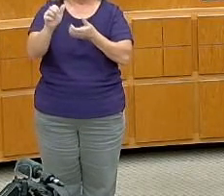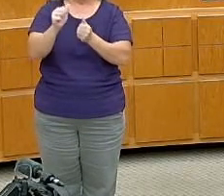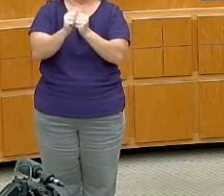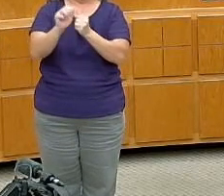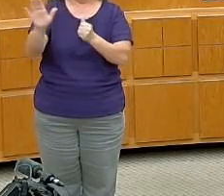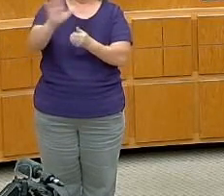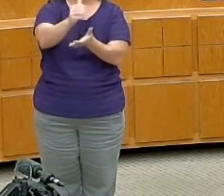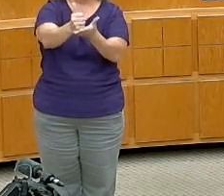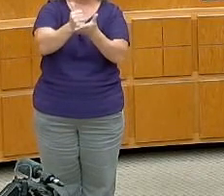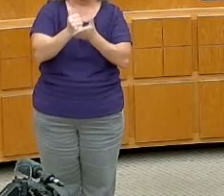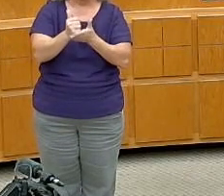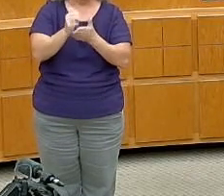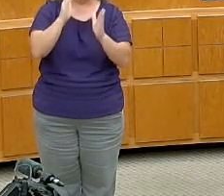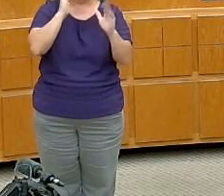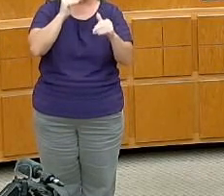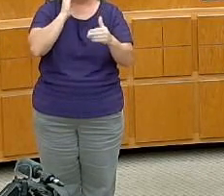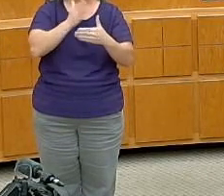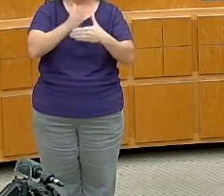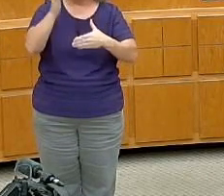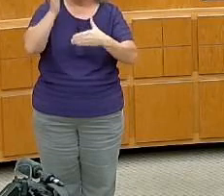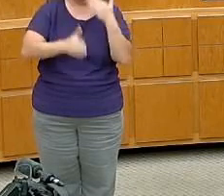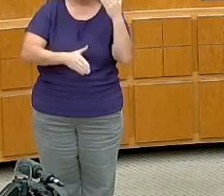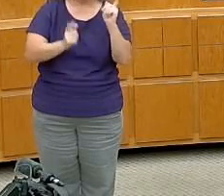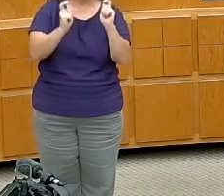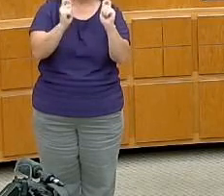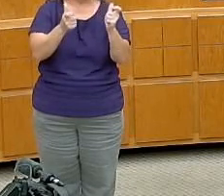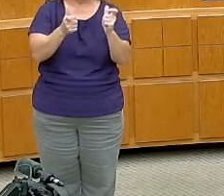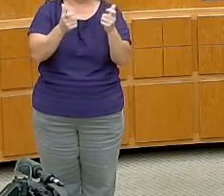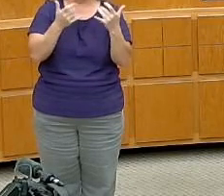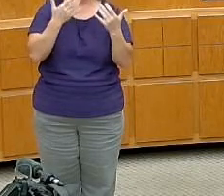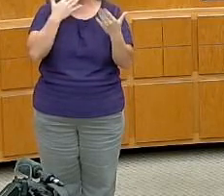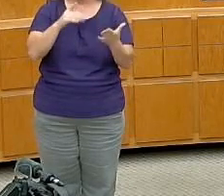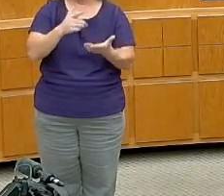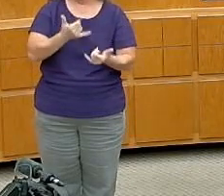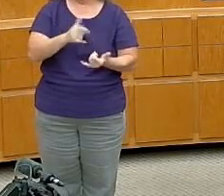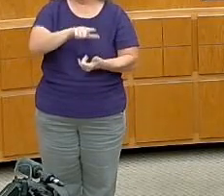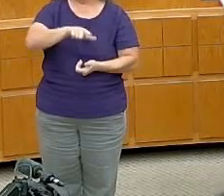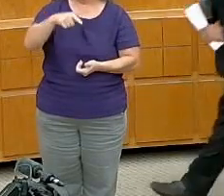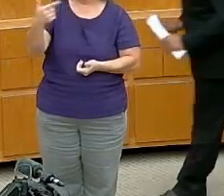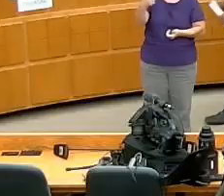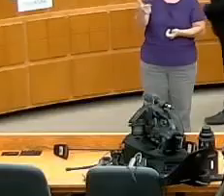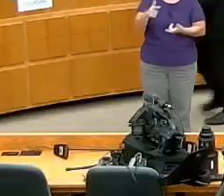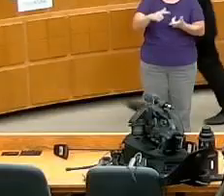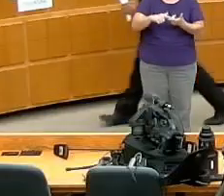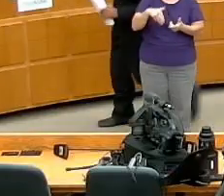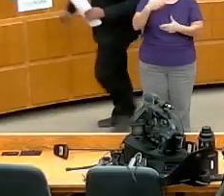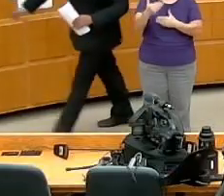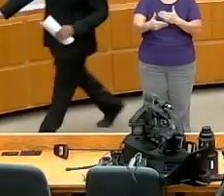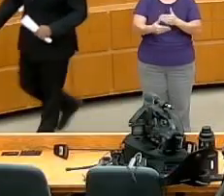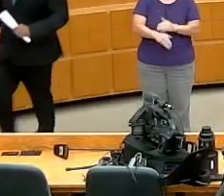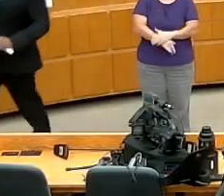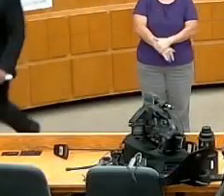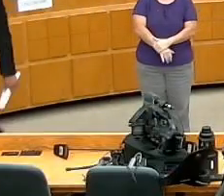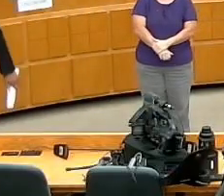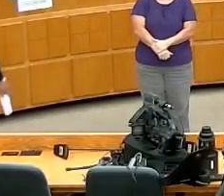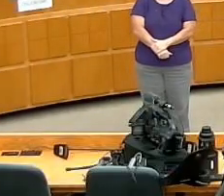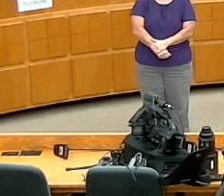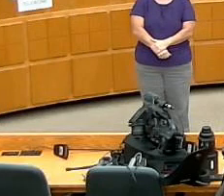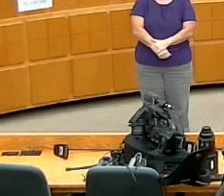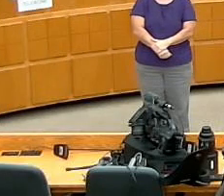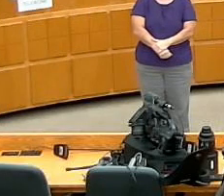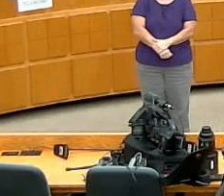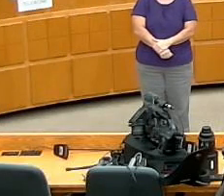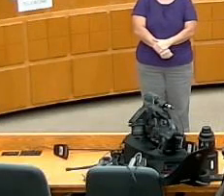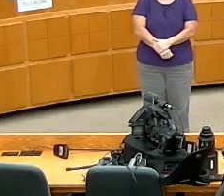this. Thank you. I'll now hand over to Mayor. En resumen, no existen palabras suficientes para describir el servicio confortante que